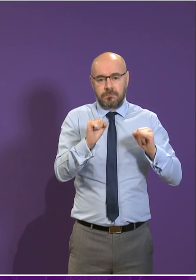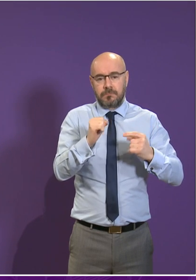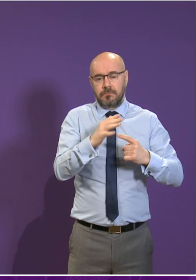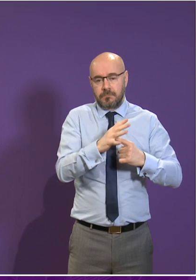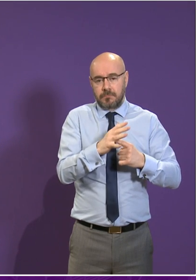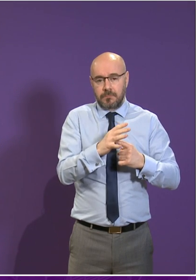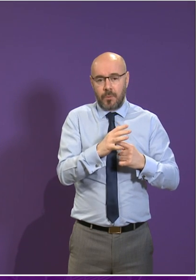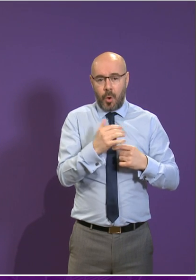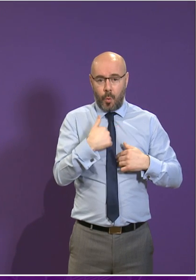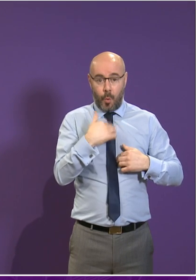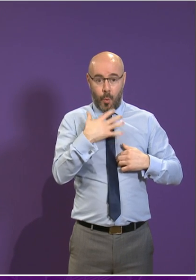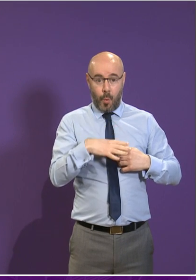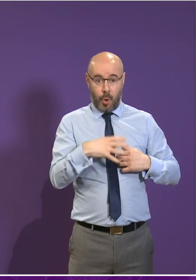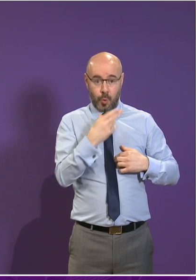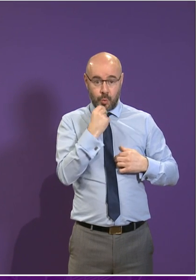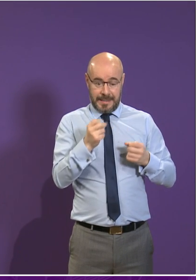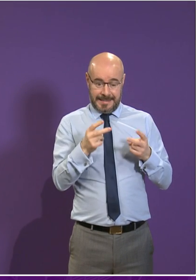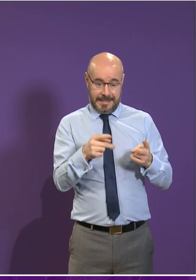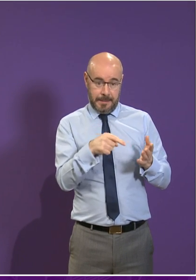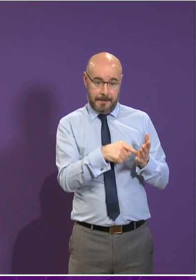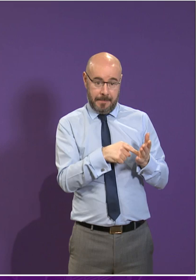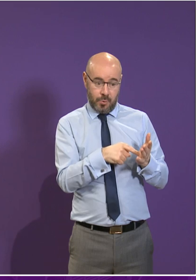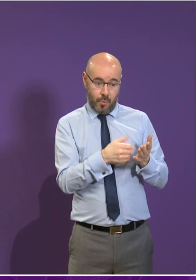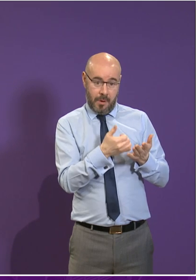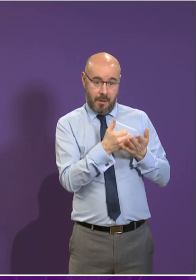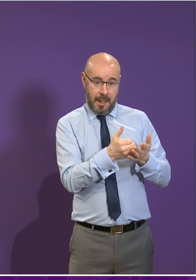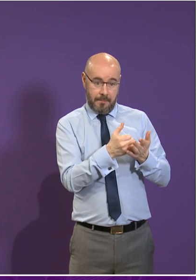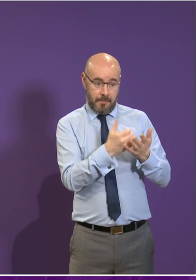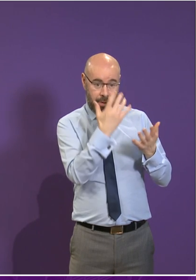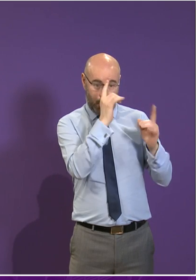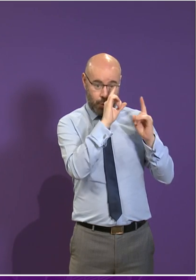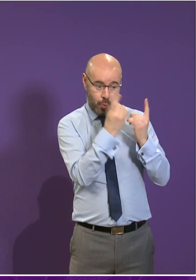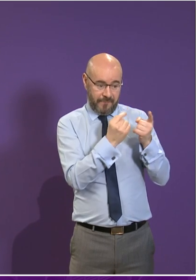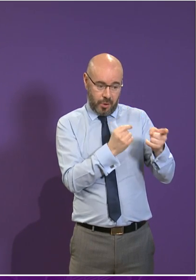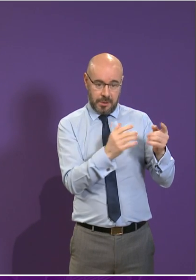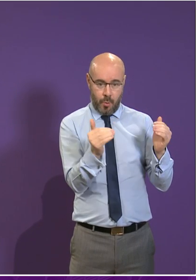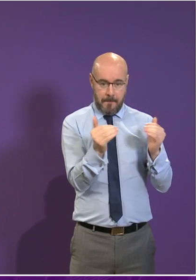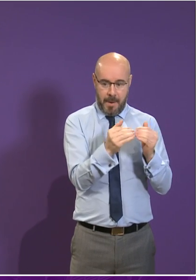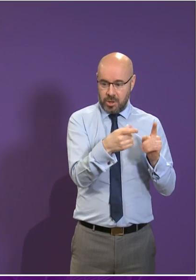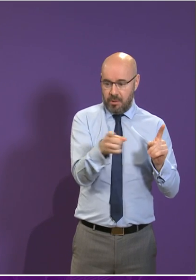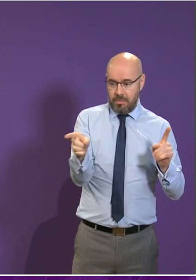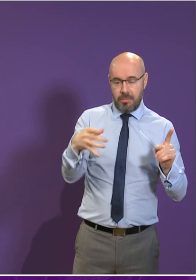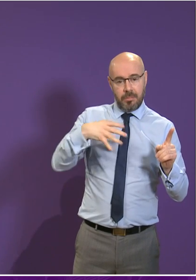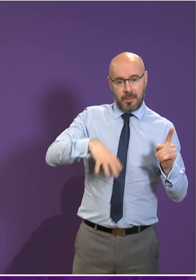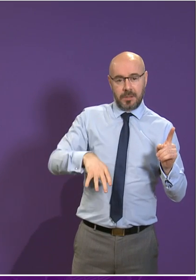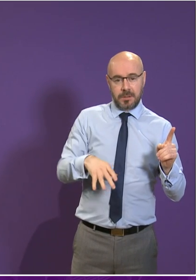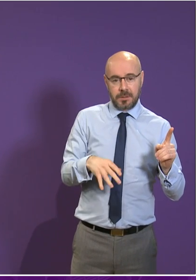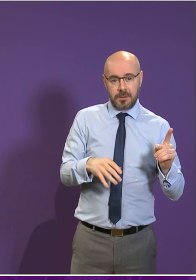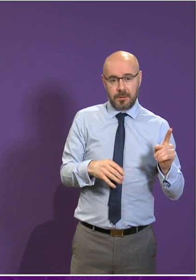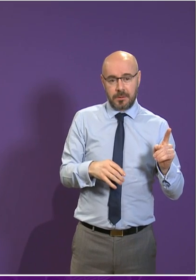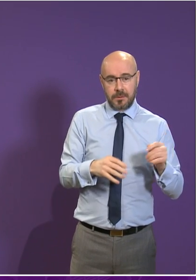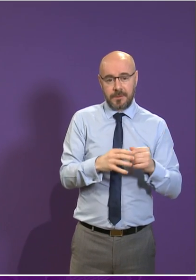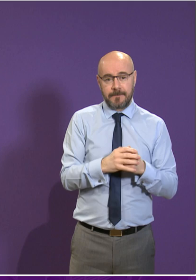the system to get the institution to respond and to meet needs. Now, in the case